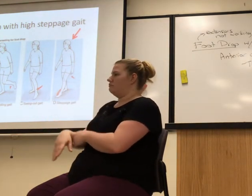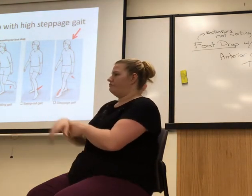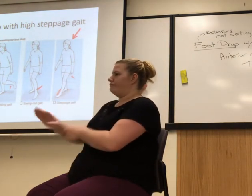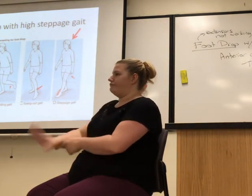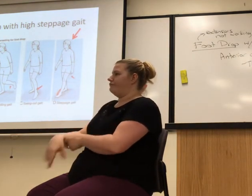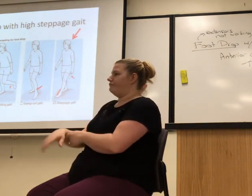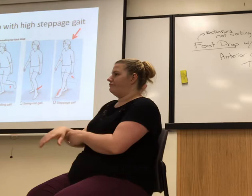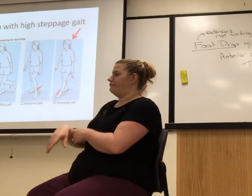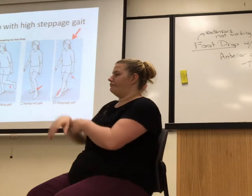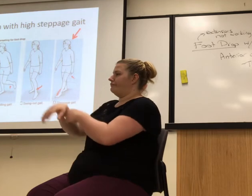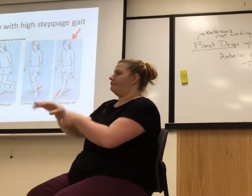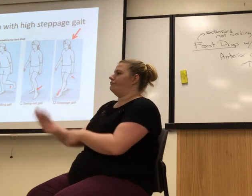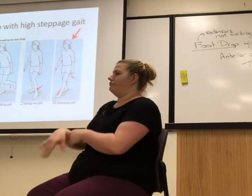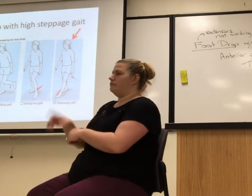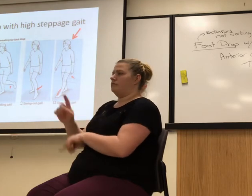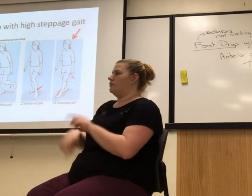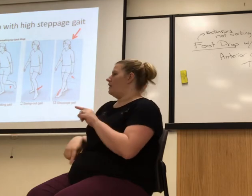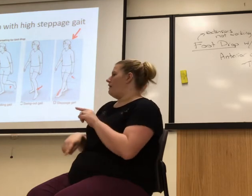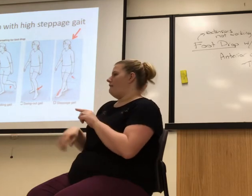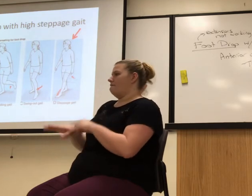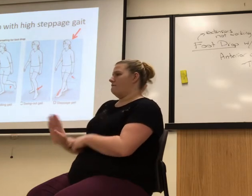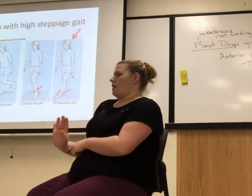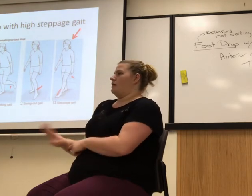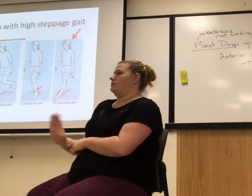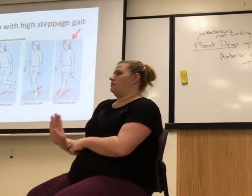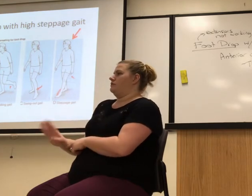Can't dorsiflex,